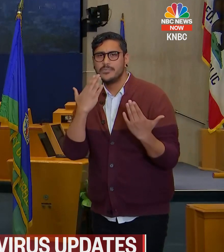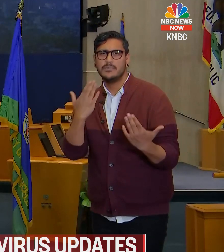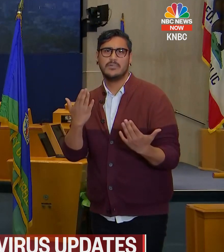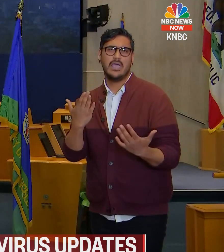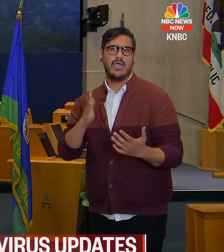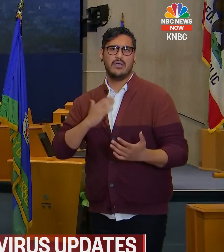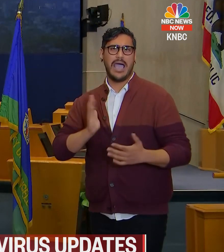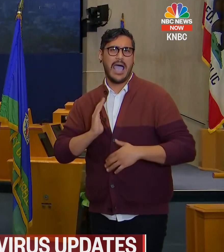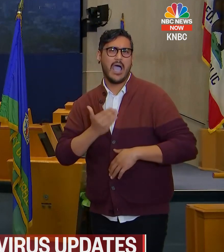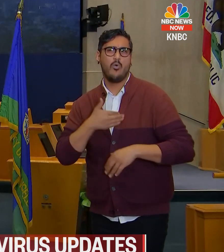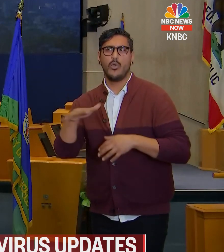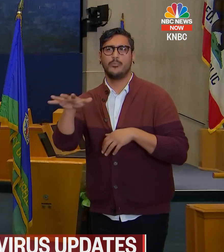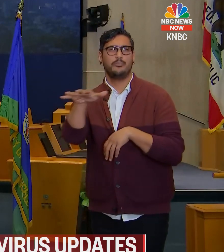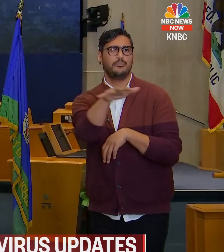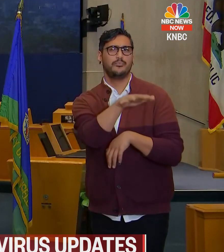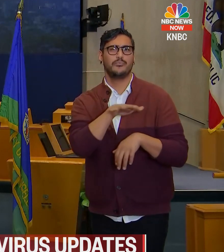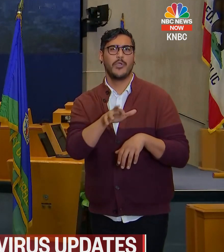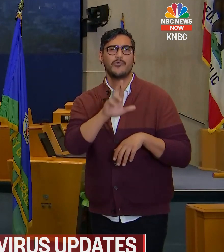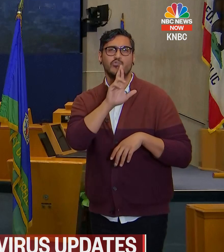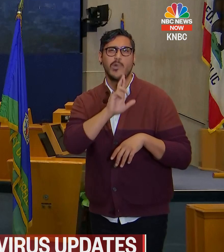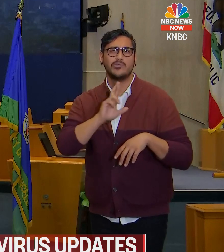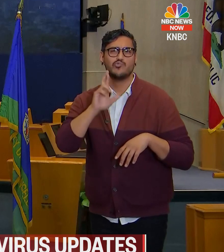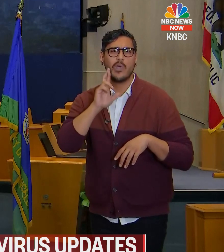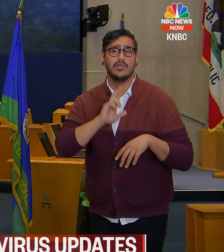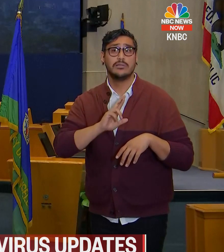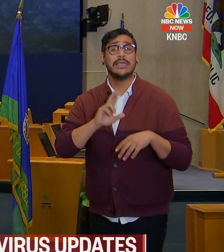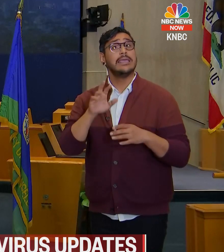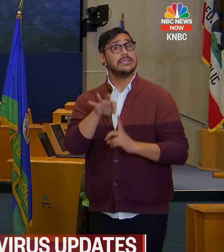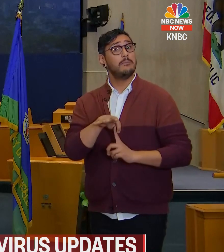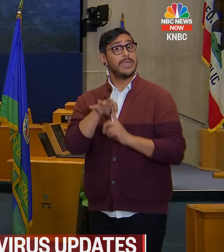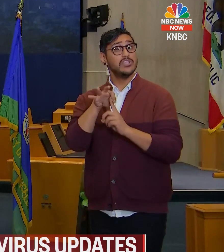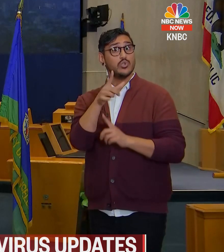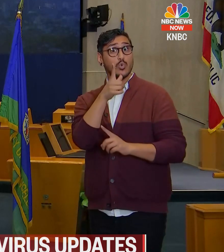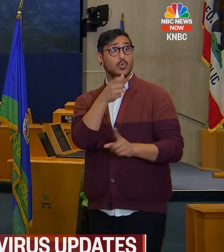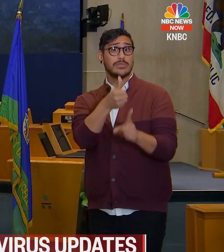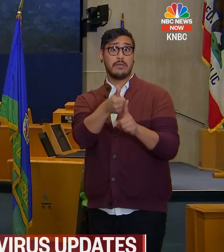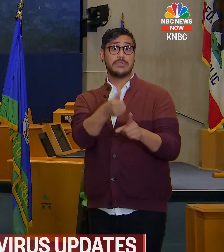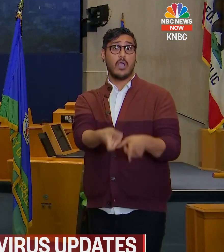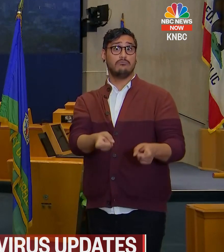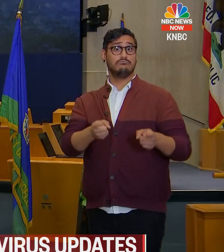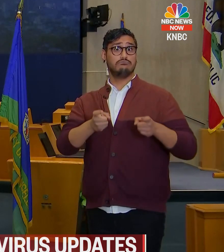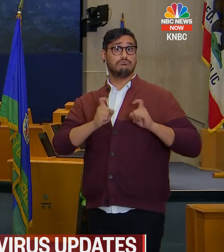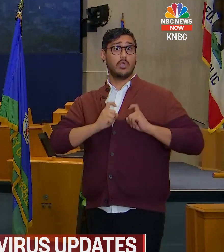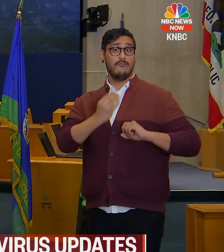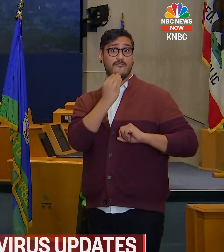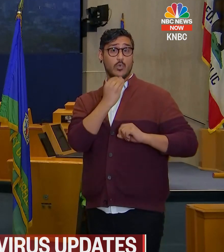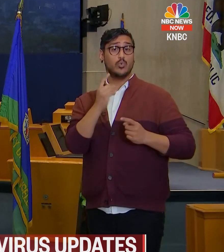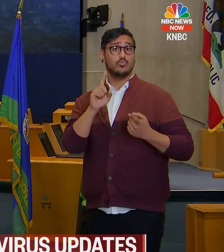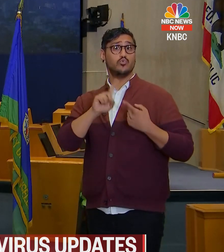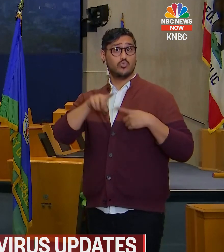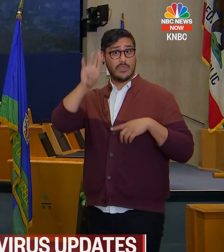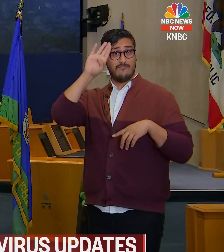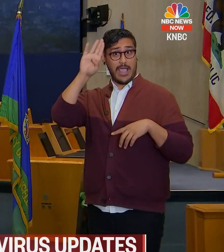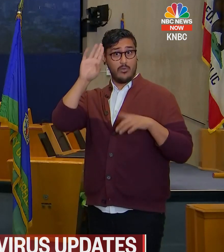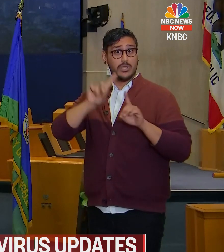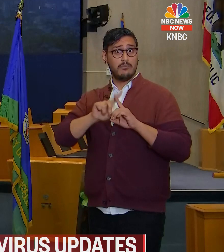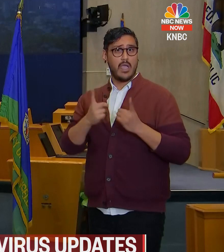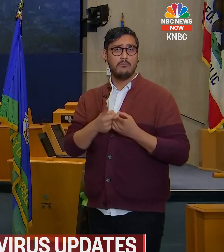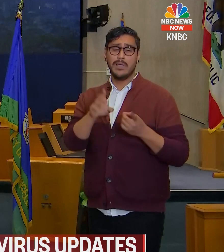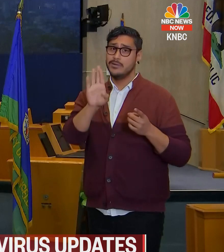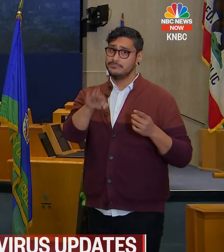restaurants, particularly those that donated food to our fire stations. As you can imagine, we have firefighters